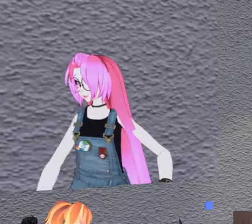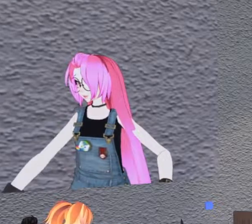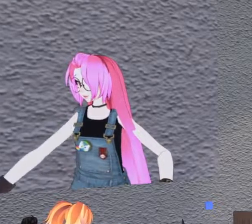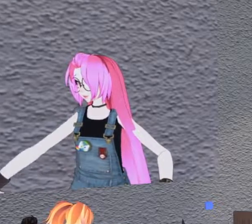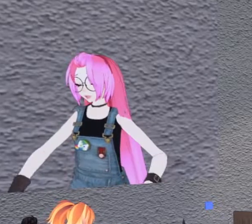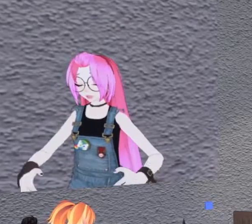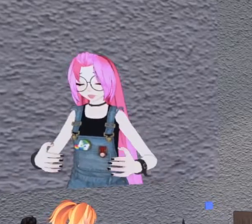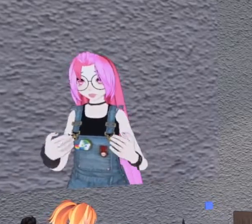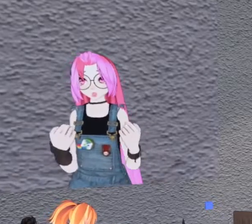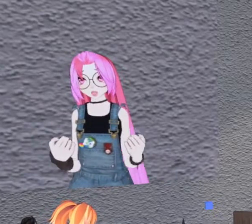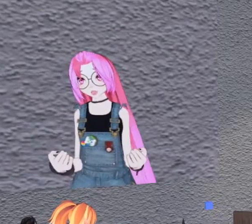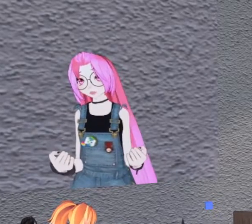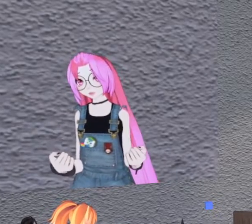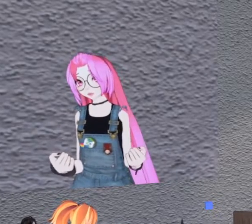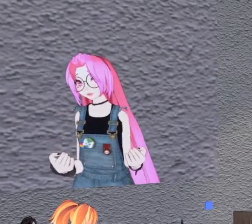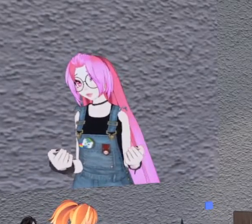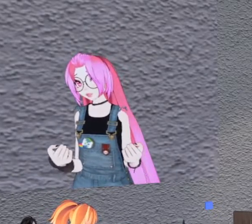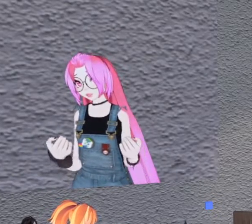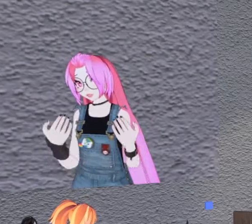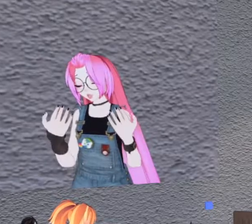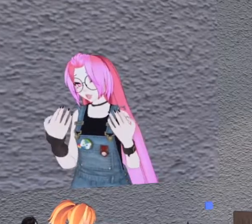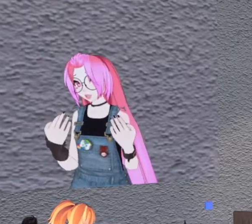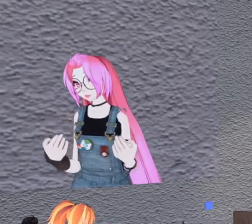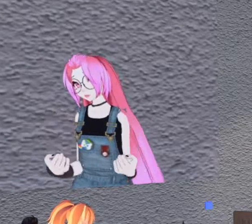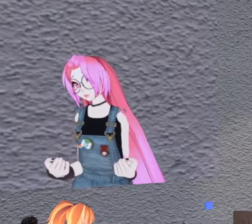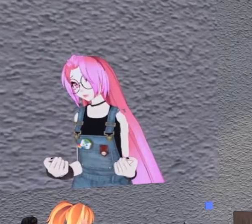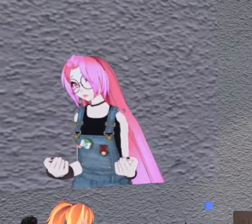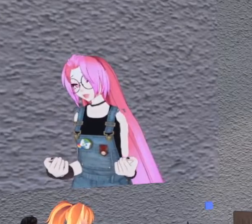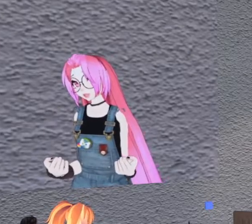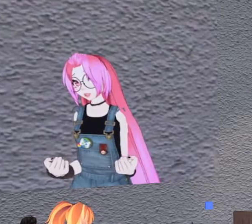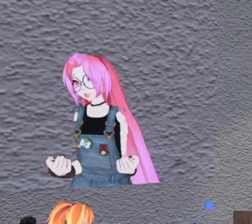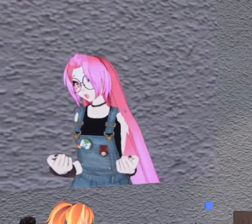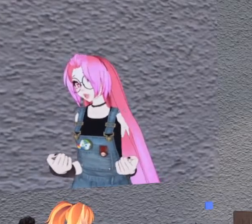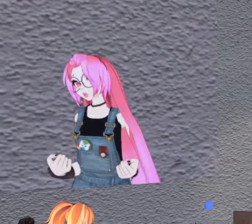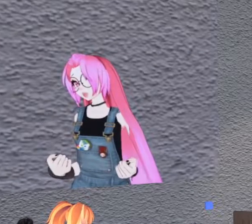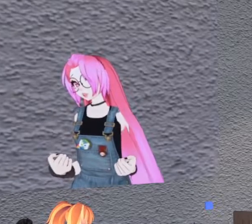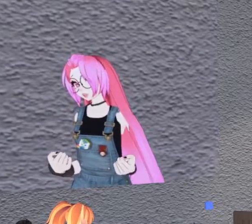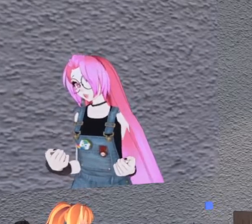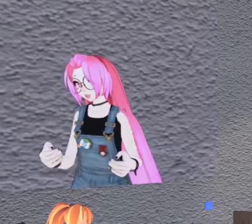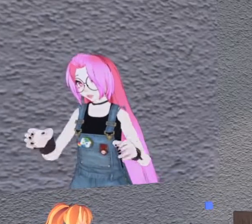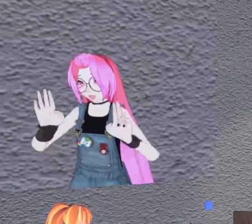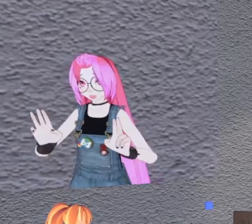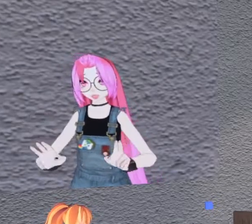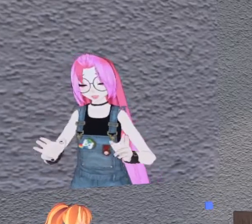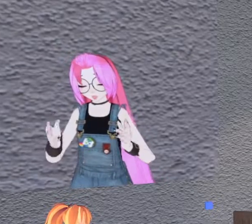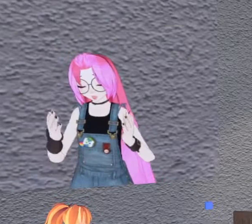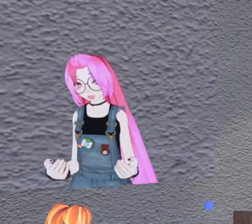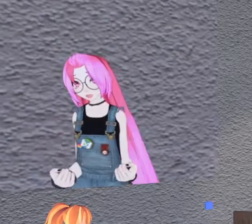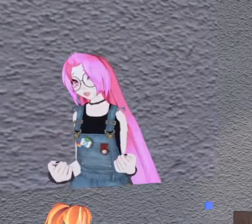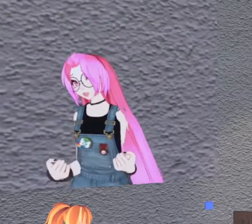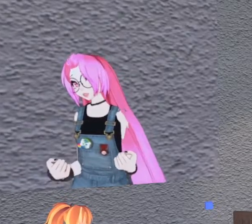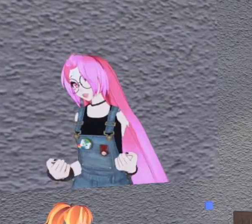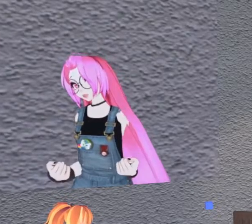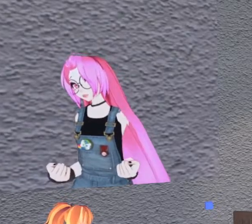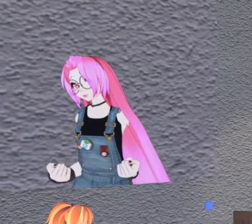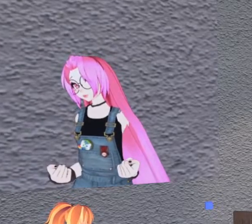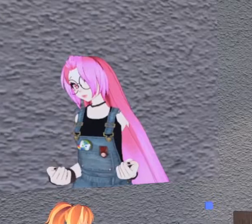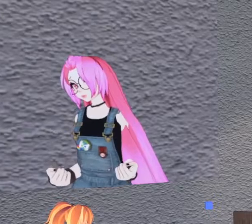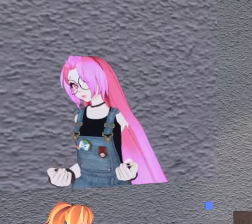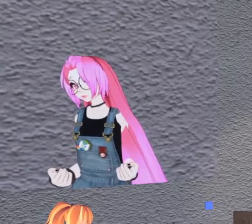so that you're very But that specific. would be wet. This is weather. This is wet. That could be wet weather. The weather outside is wet. You could say that.